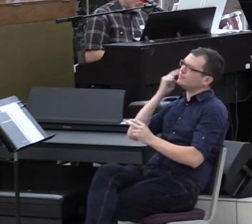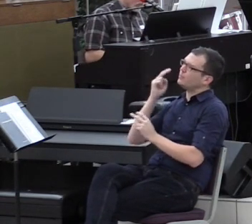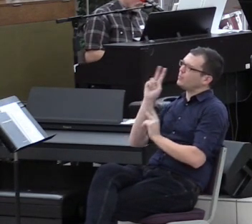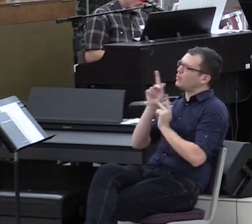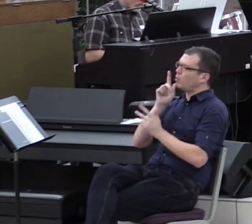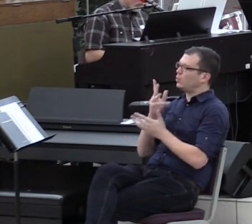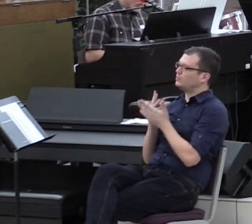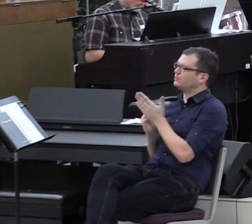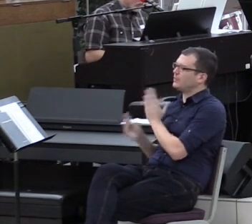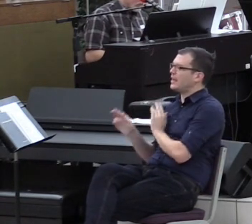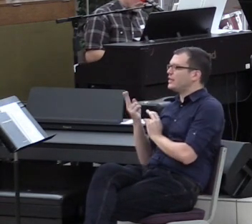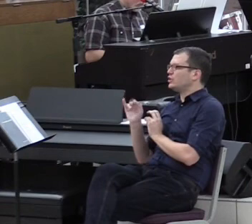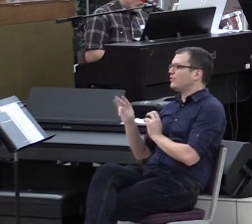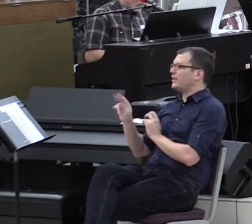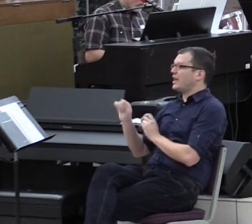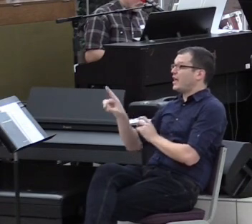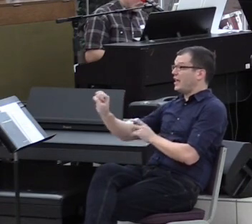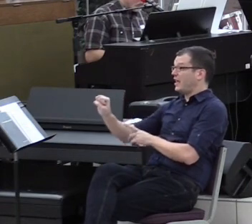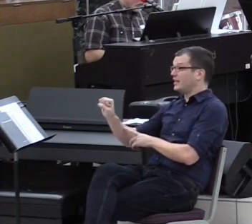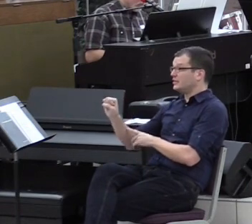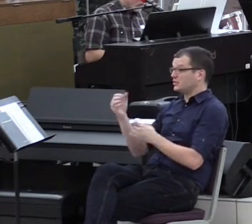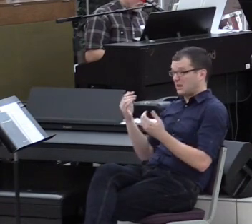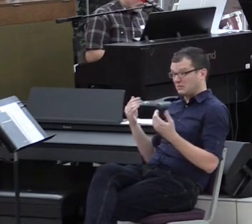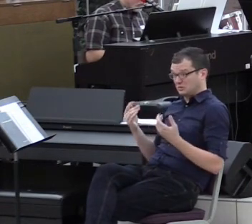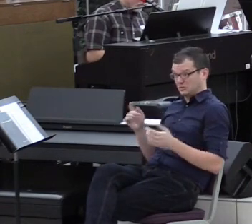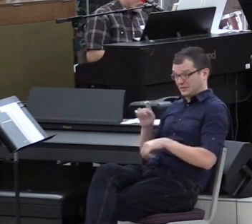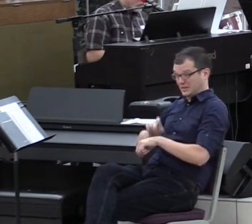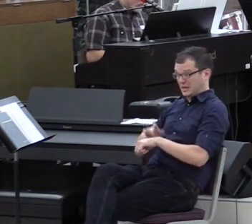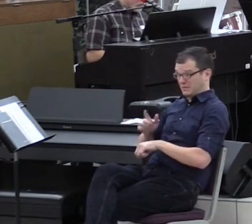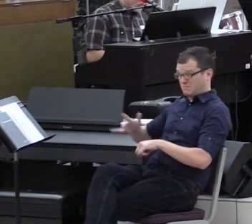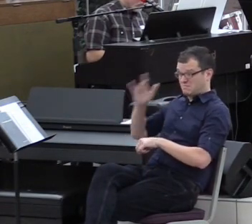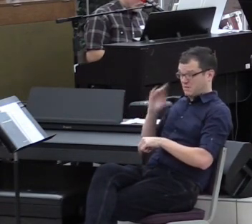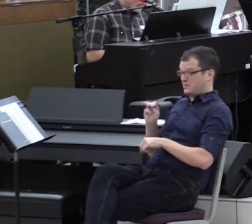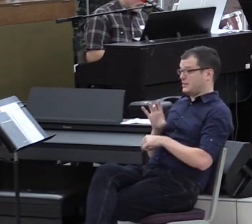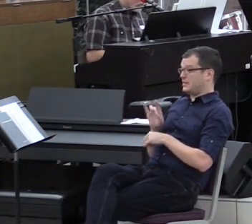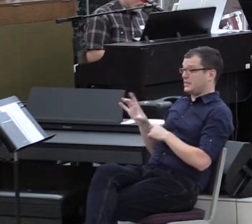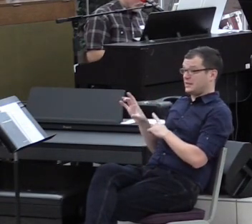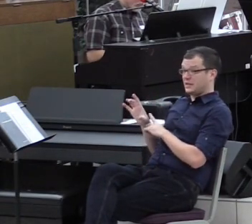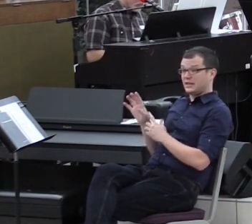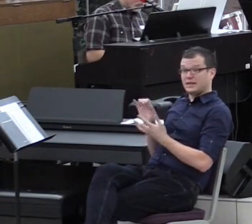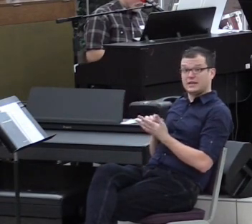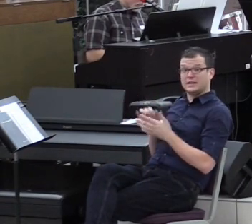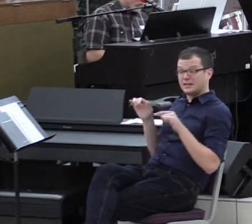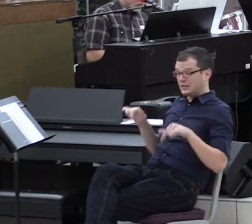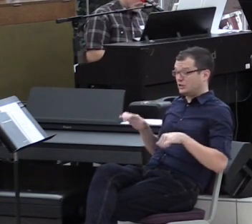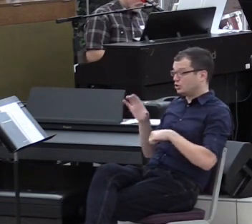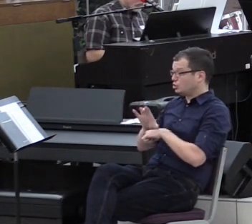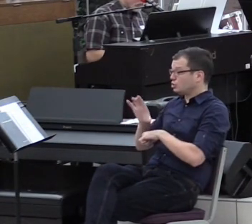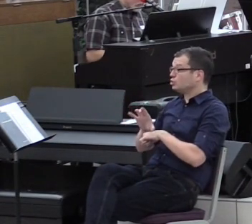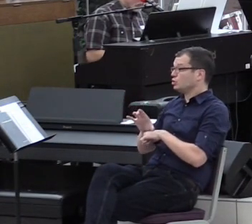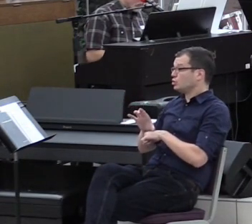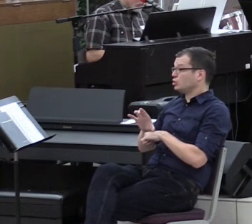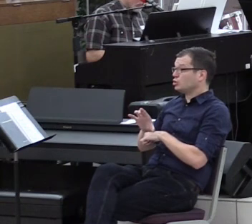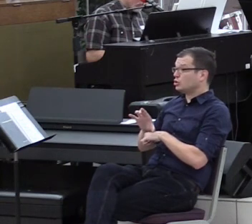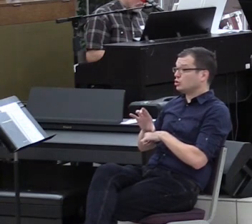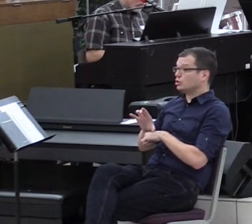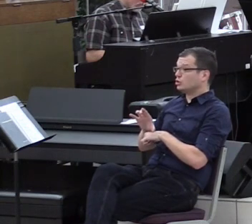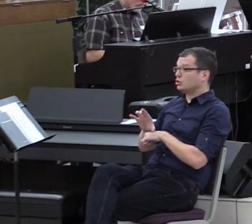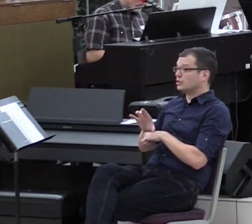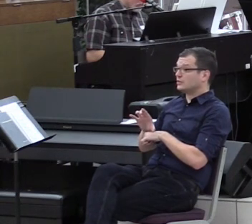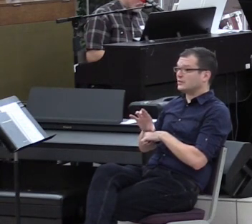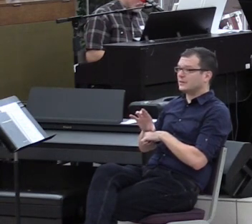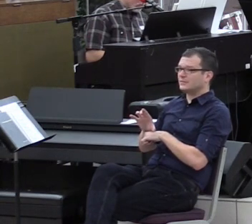HIV and AIDS. There was a time at MCCDC where this was the church that held